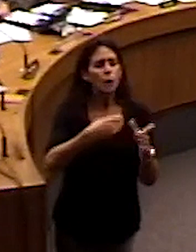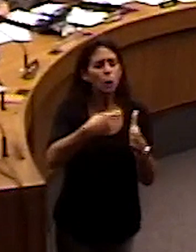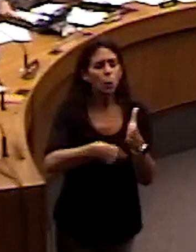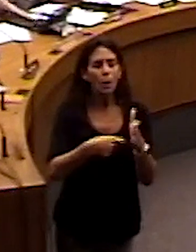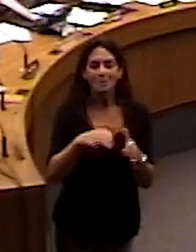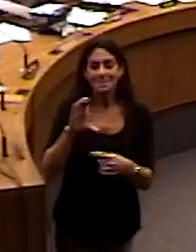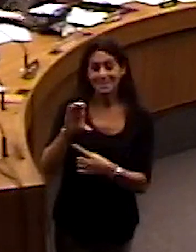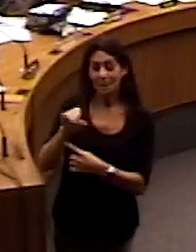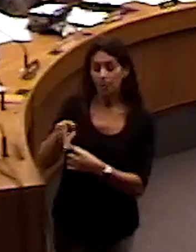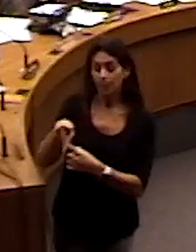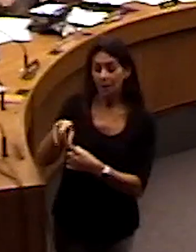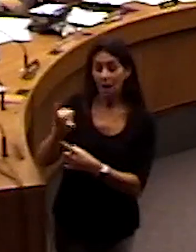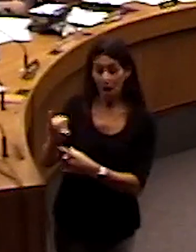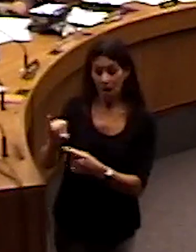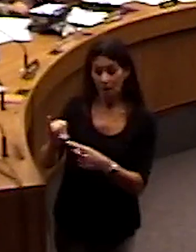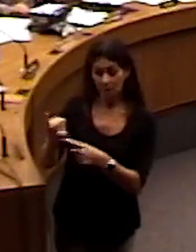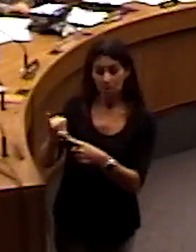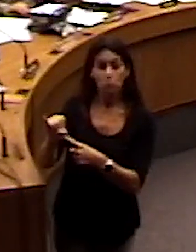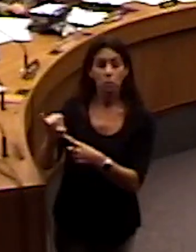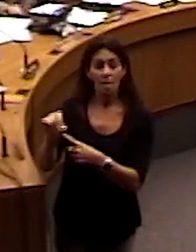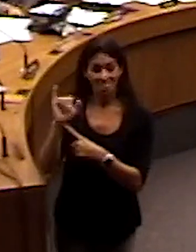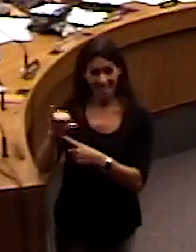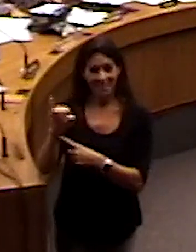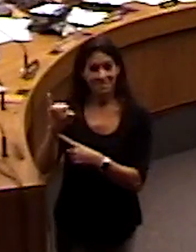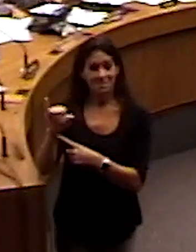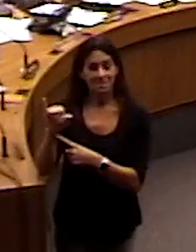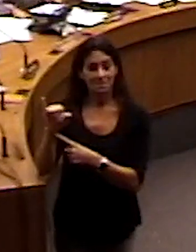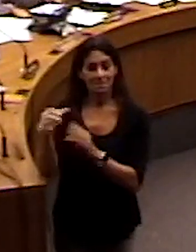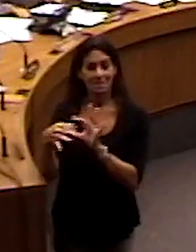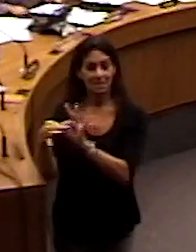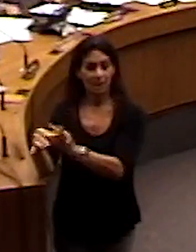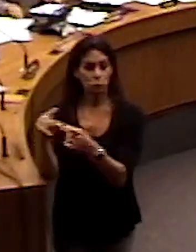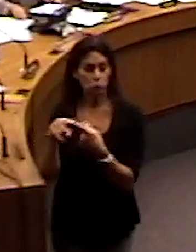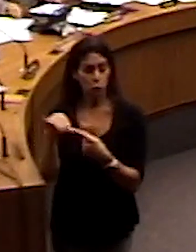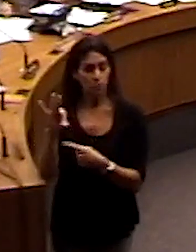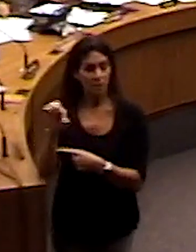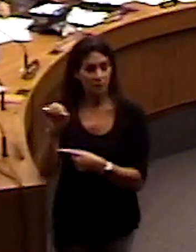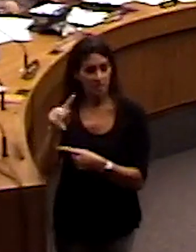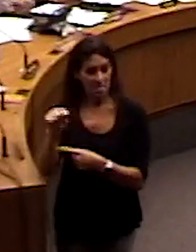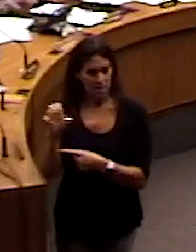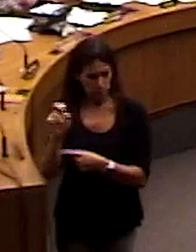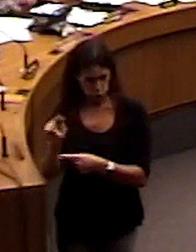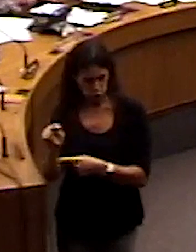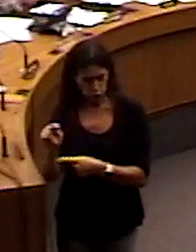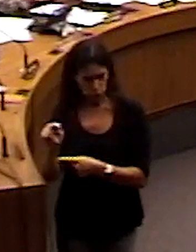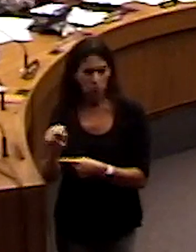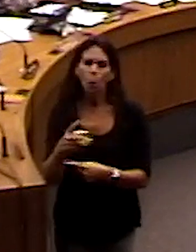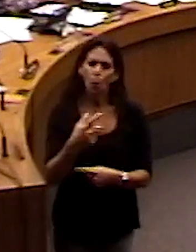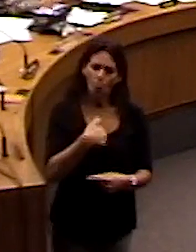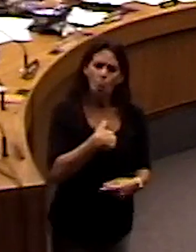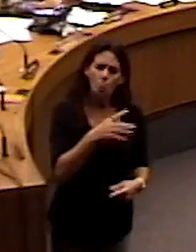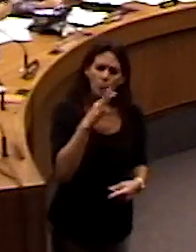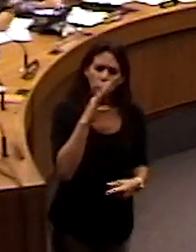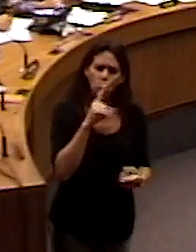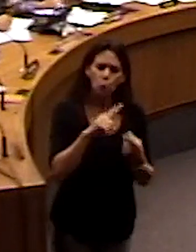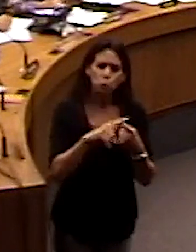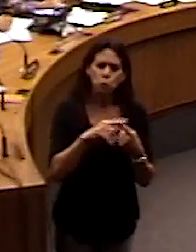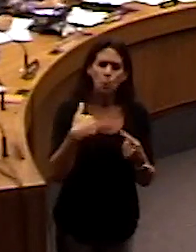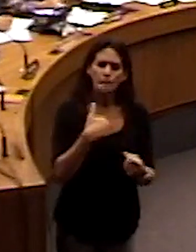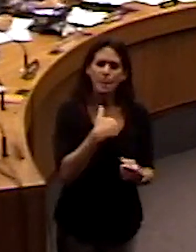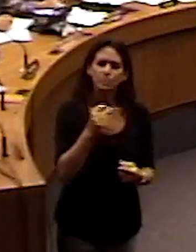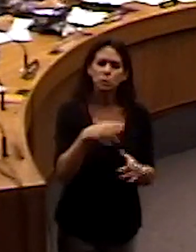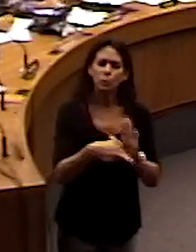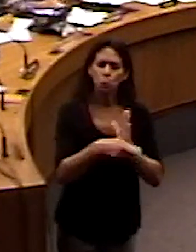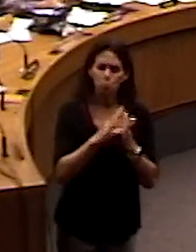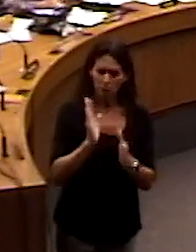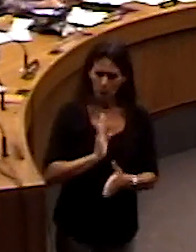increase, then that's what they look for. We have spoken with members of the, or the chairman of the Rent Review Board